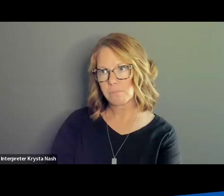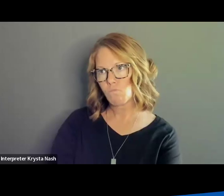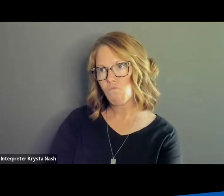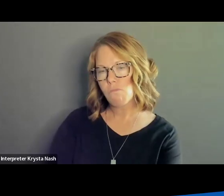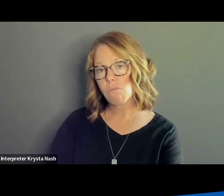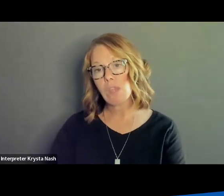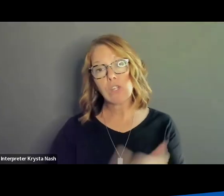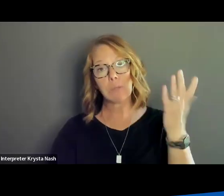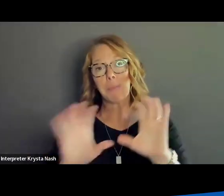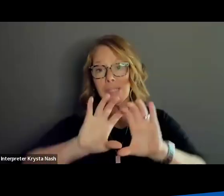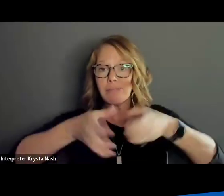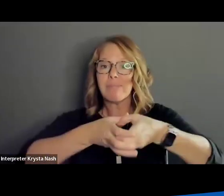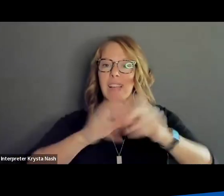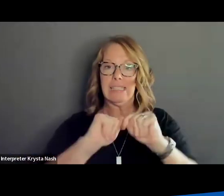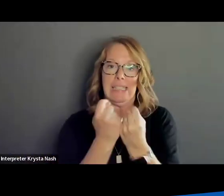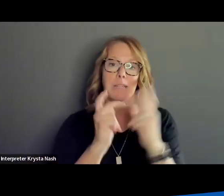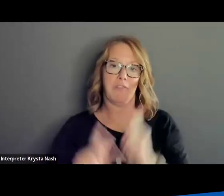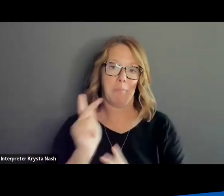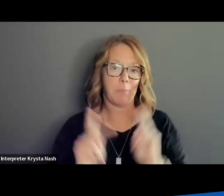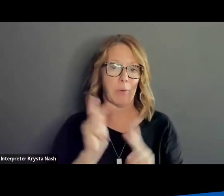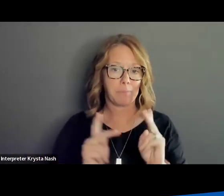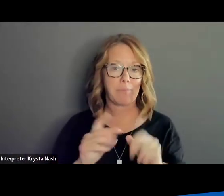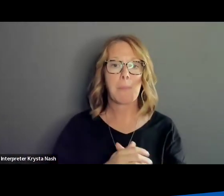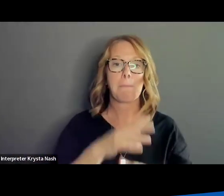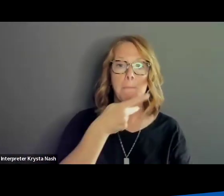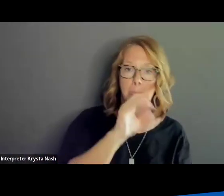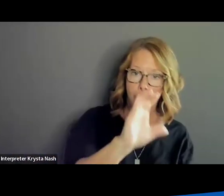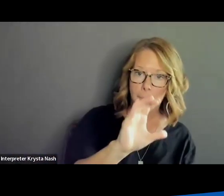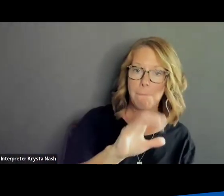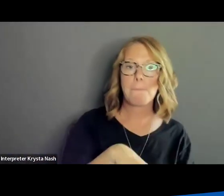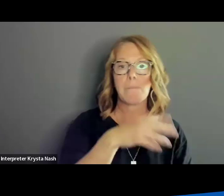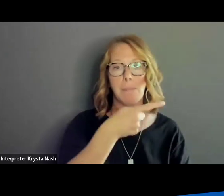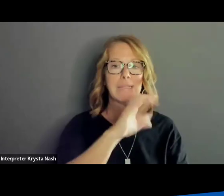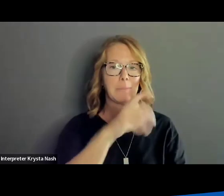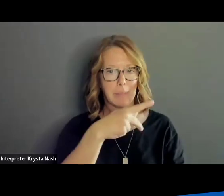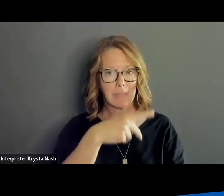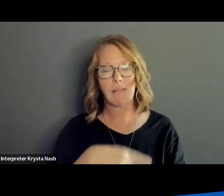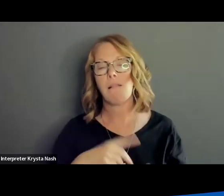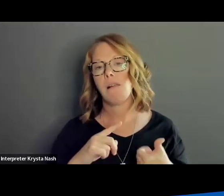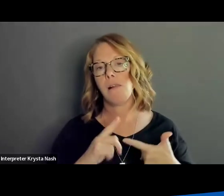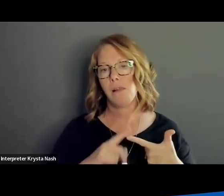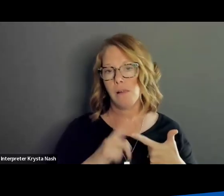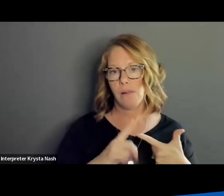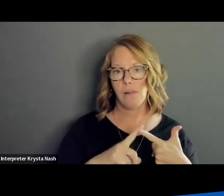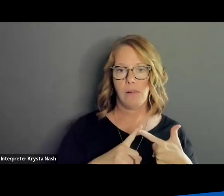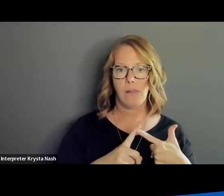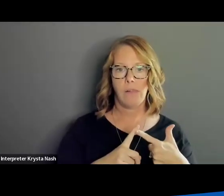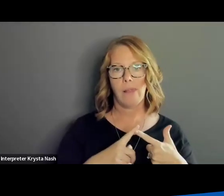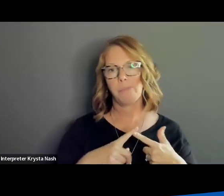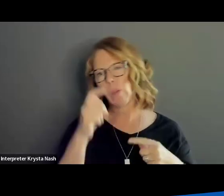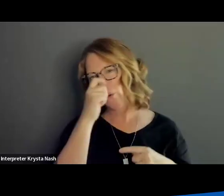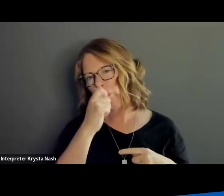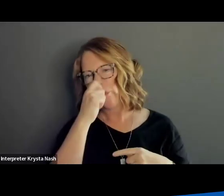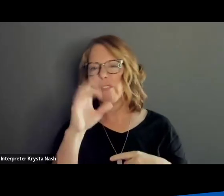cadre of people, and that's what most people do. They have their PCP, the primary care doctor that is doing colds, if